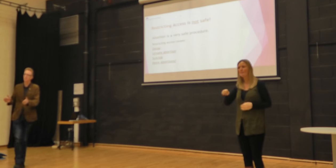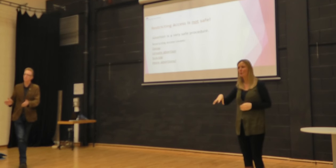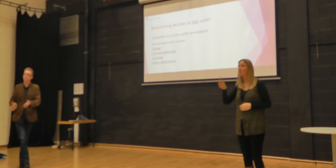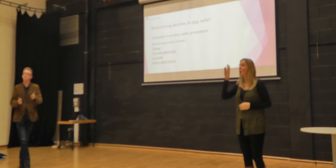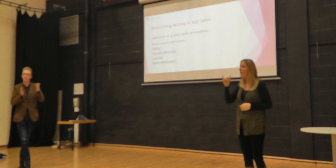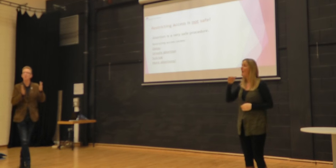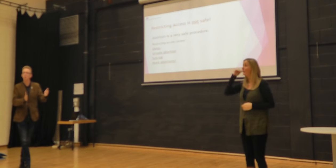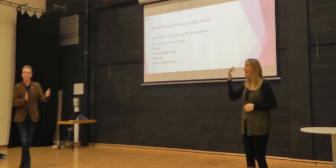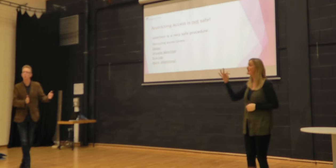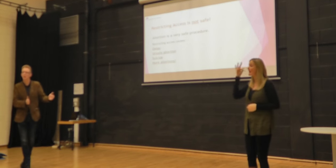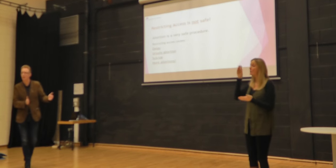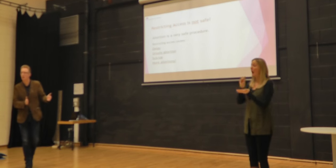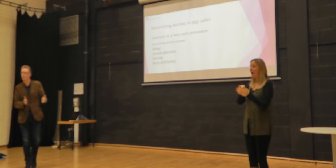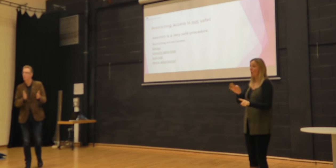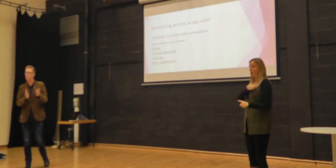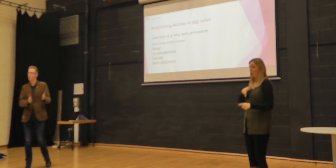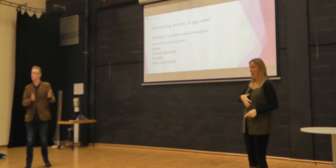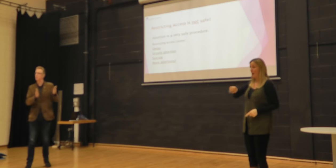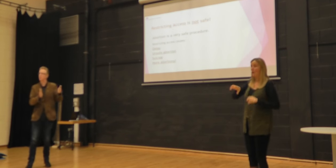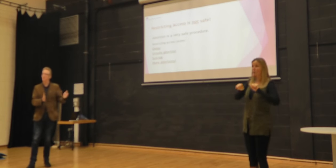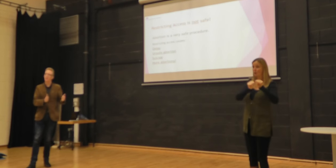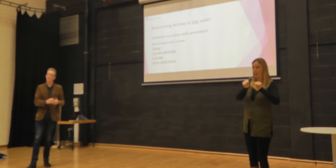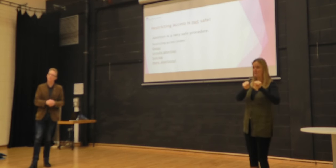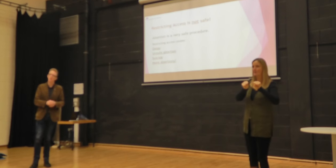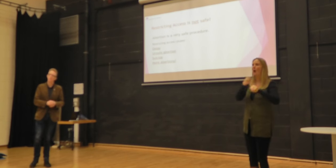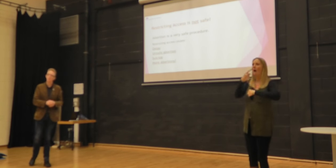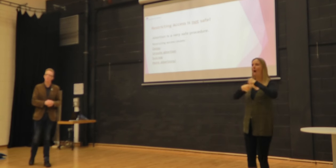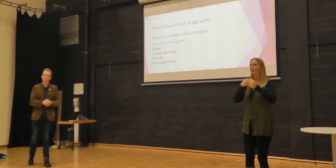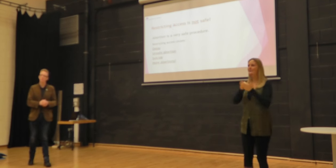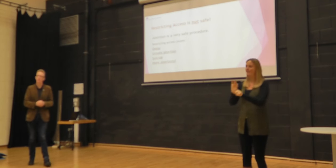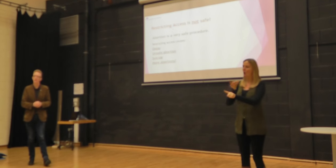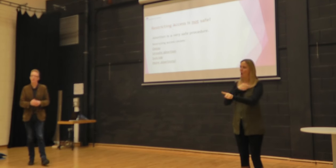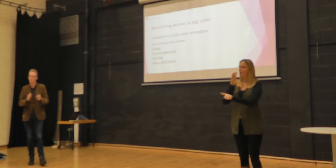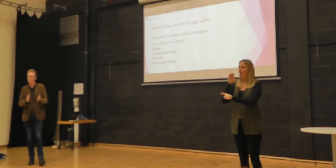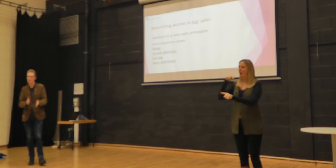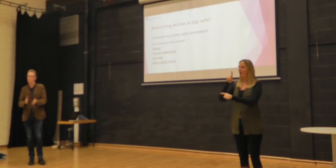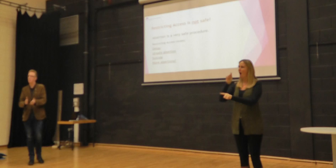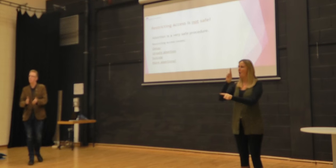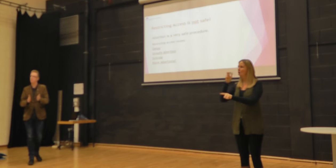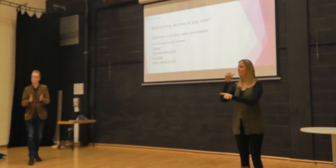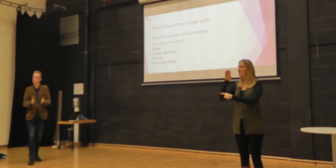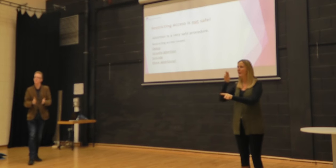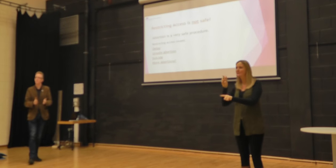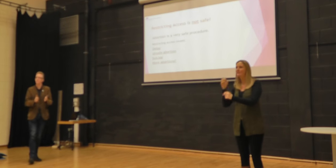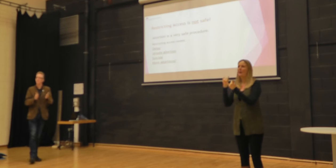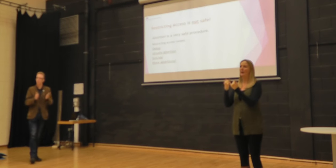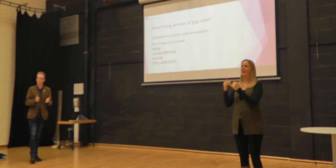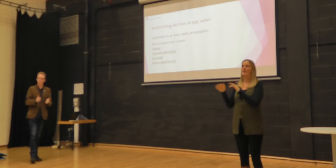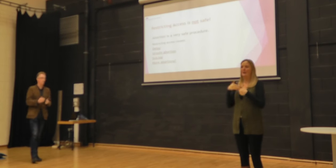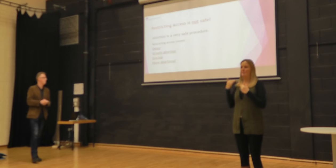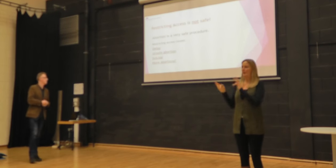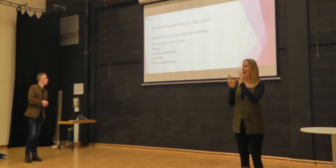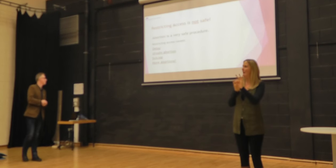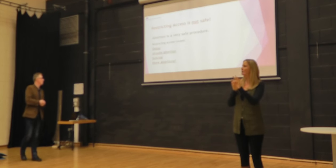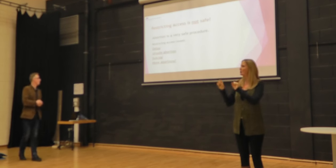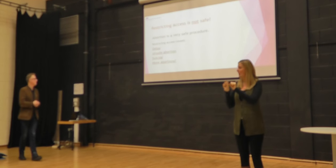good abortion services, you will have good contraceptive morning after pill services